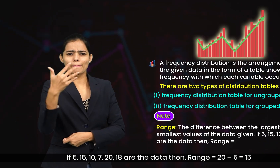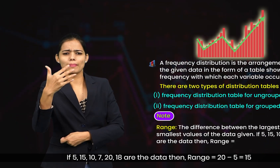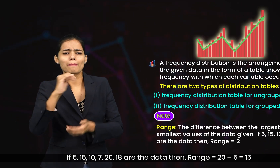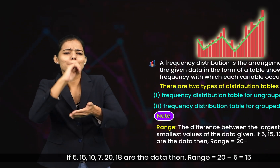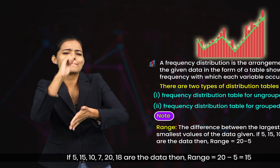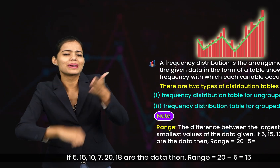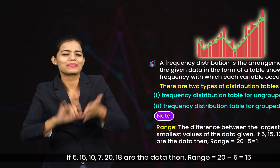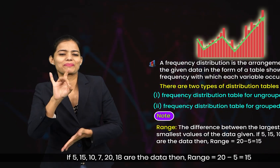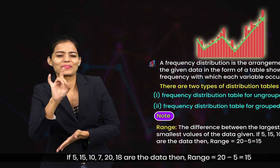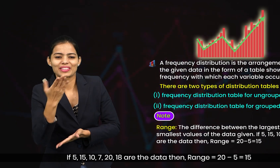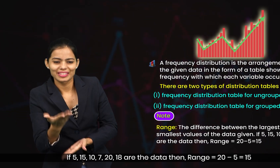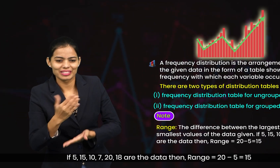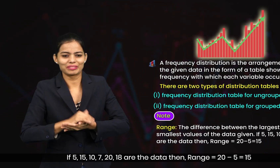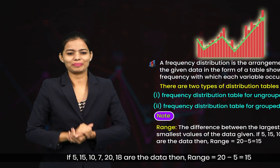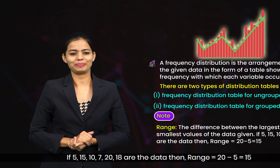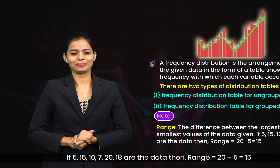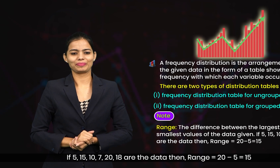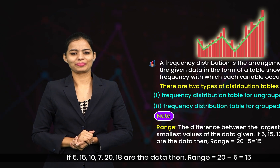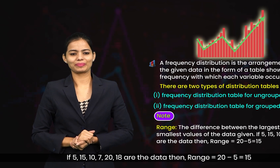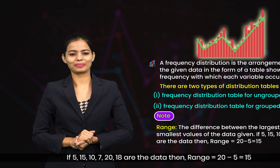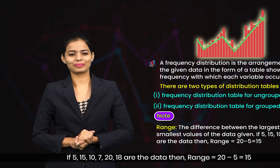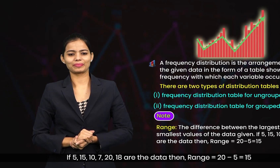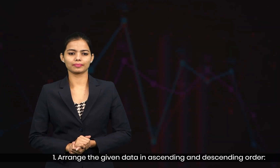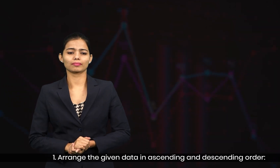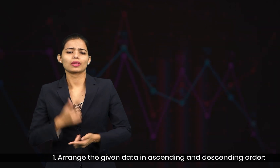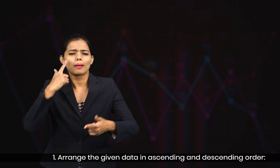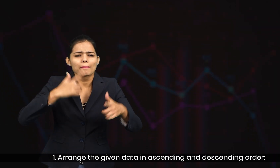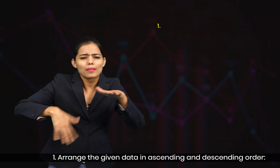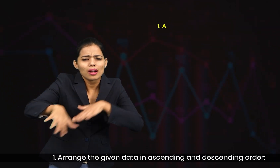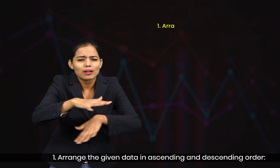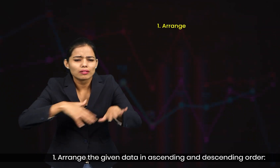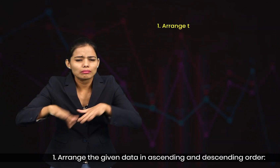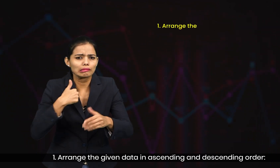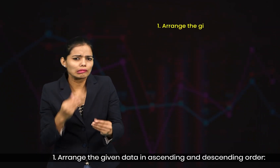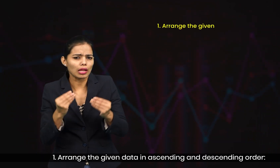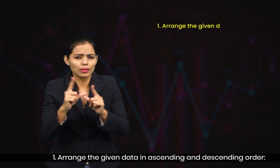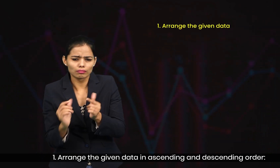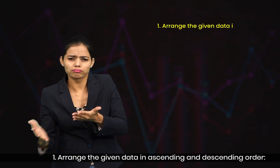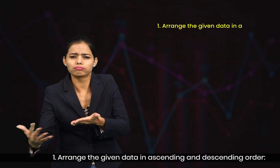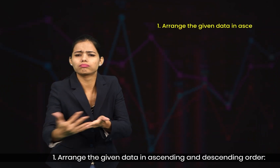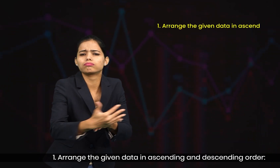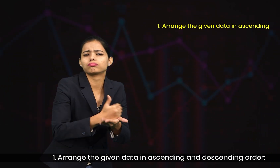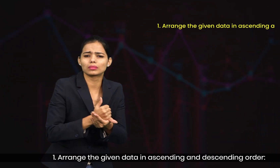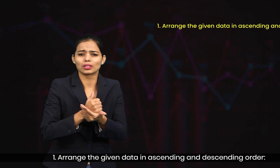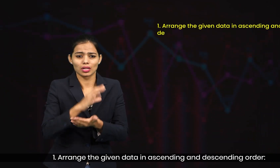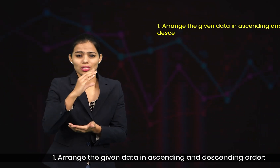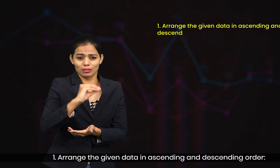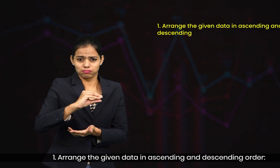is equal to 20 minus 5 is equal to 15. Arrange the given data in ascending and descending